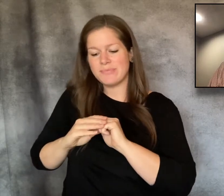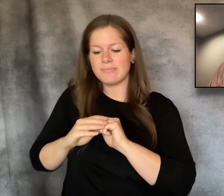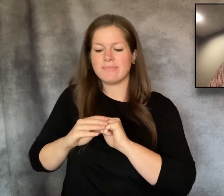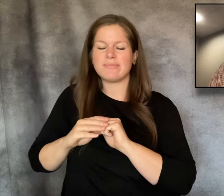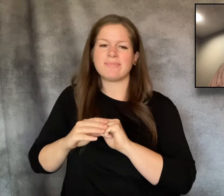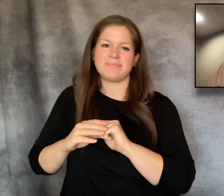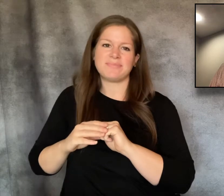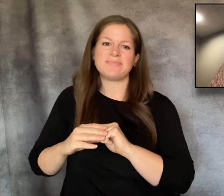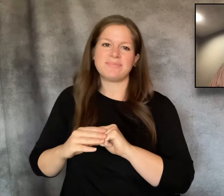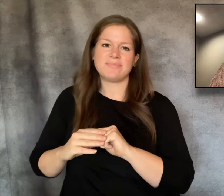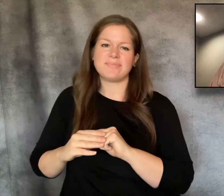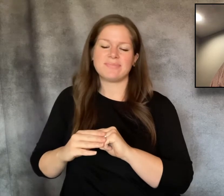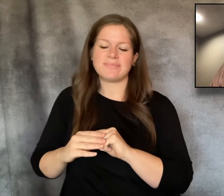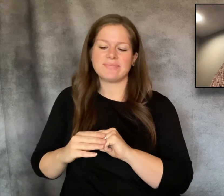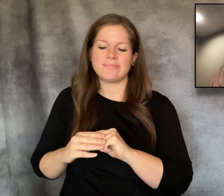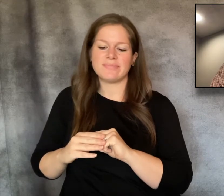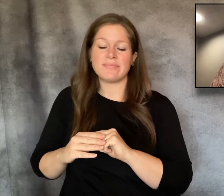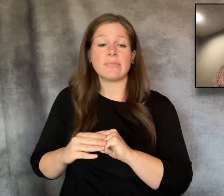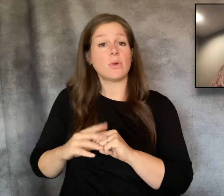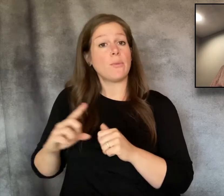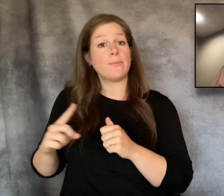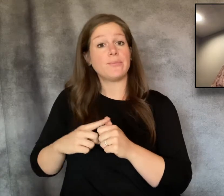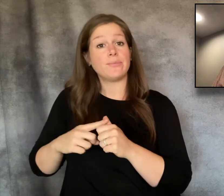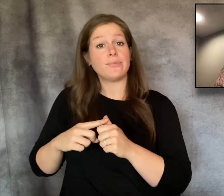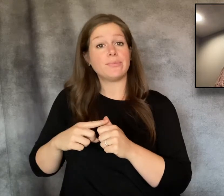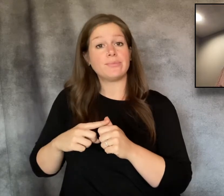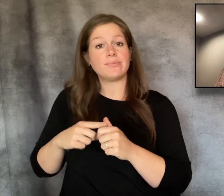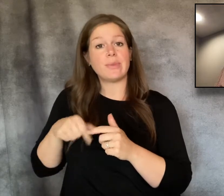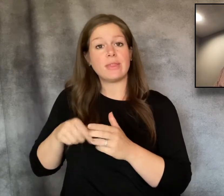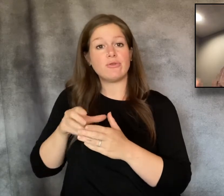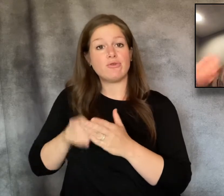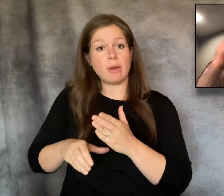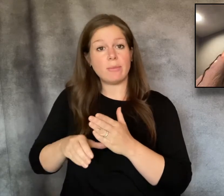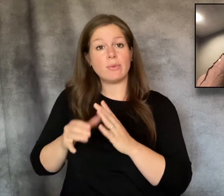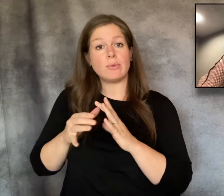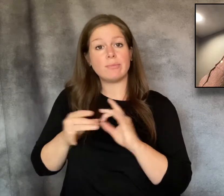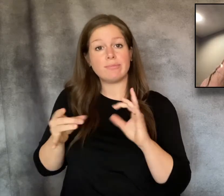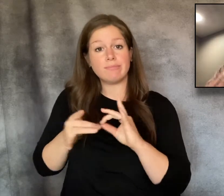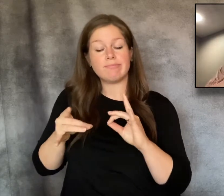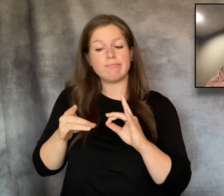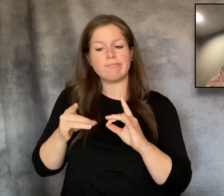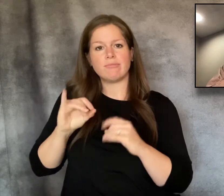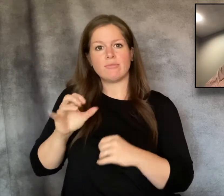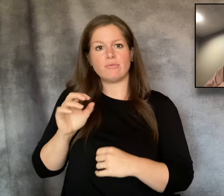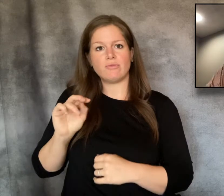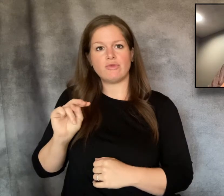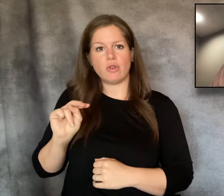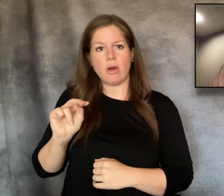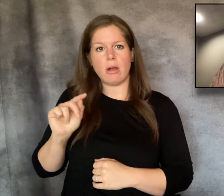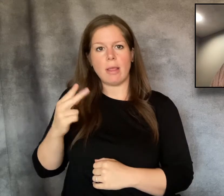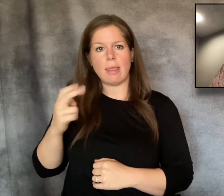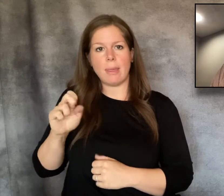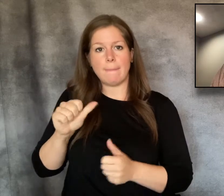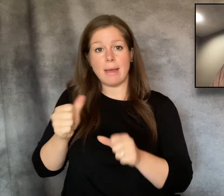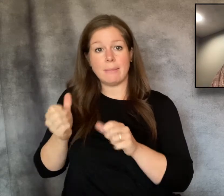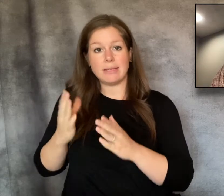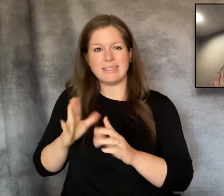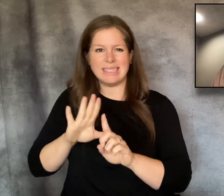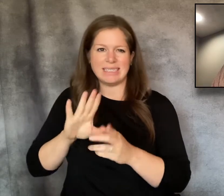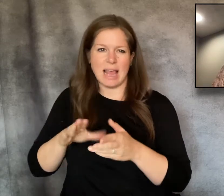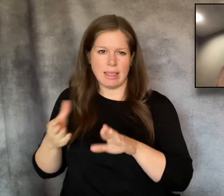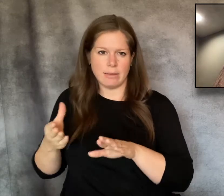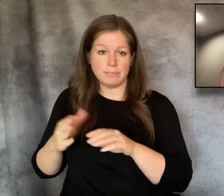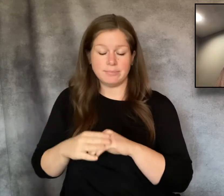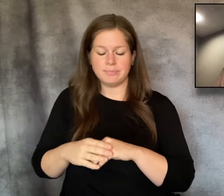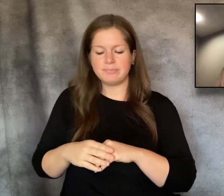happen. The death of John the Baptist is also recorded in Mark 6 and Luke 9. So let's start, and I'm in the ESV.